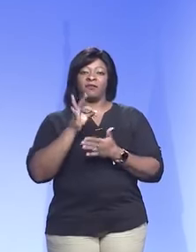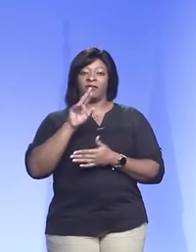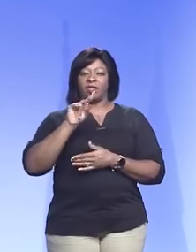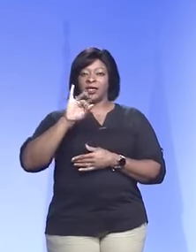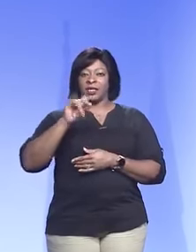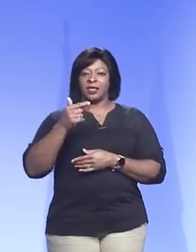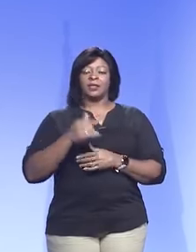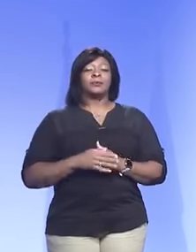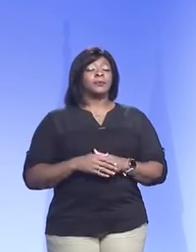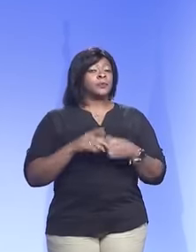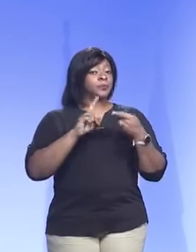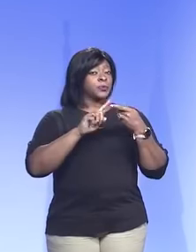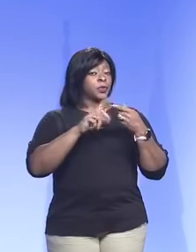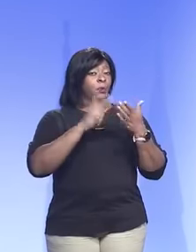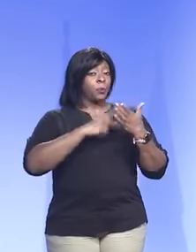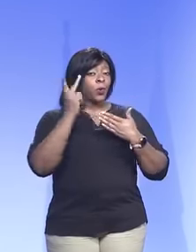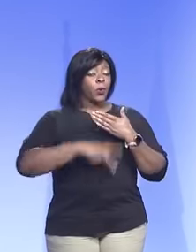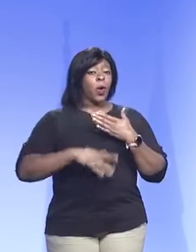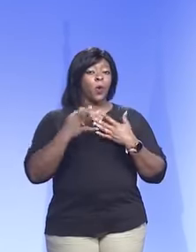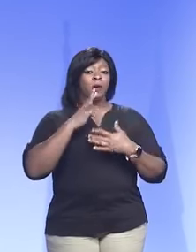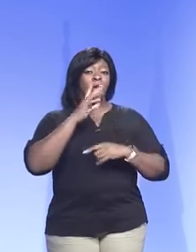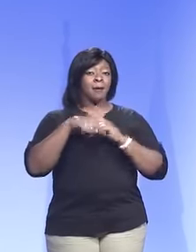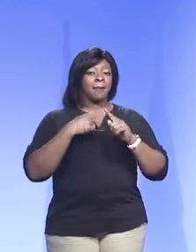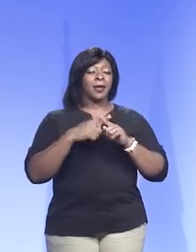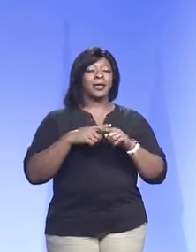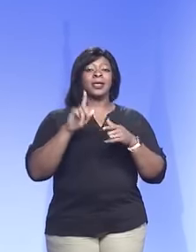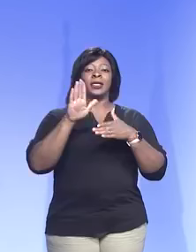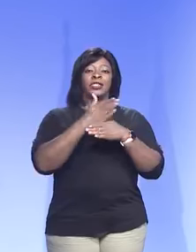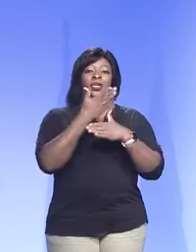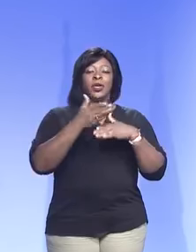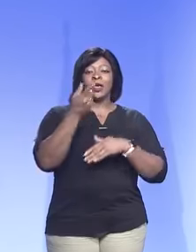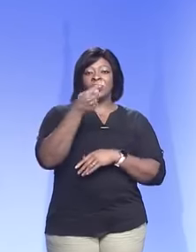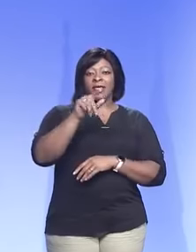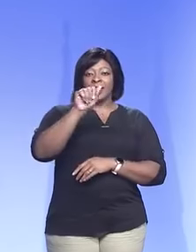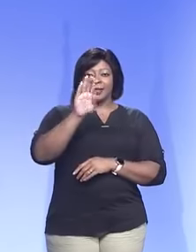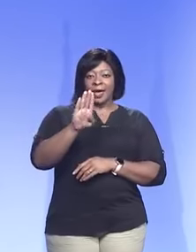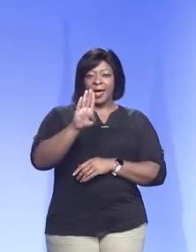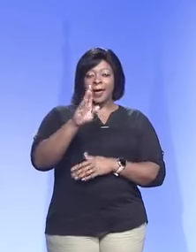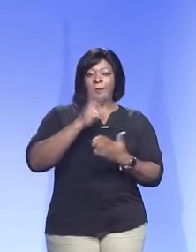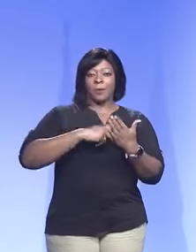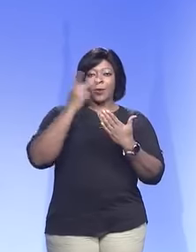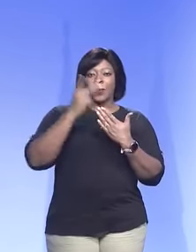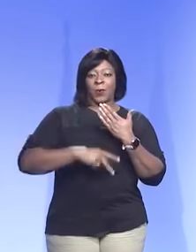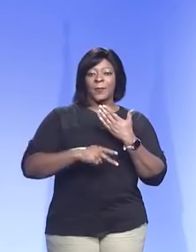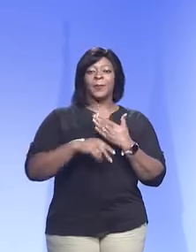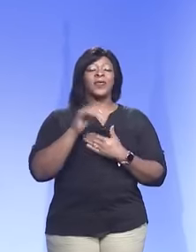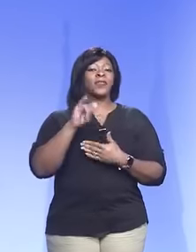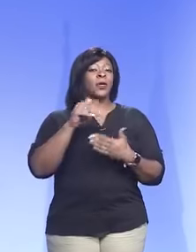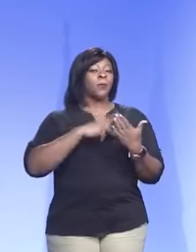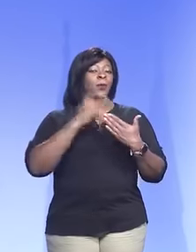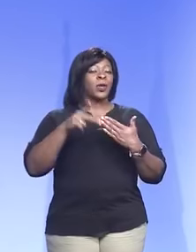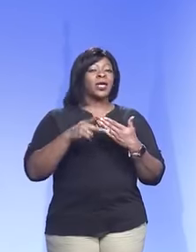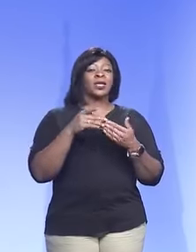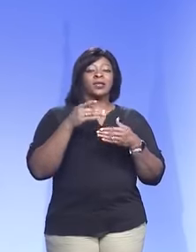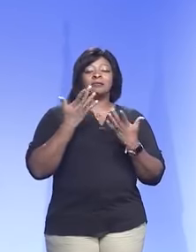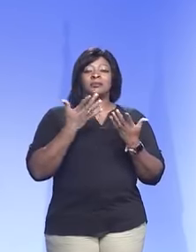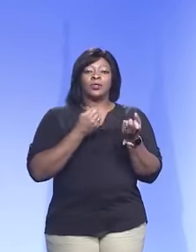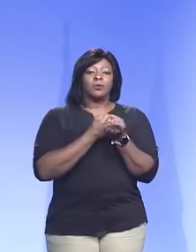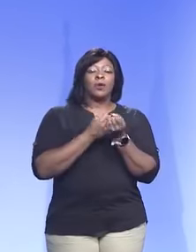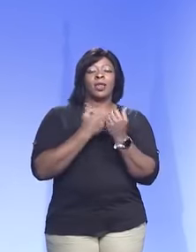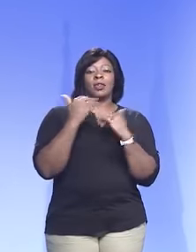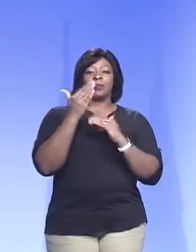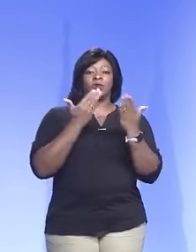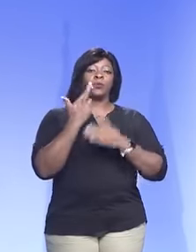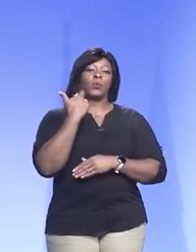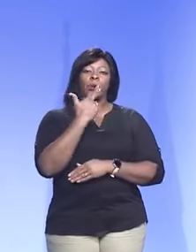first program I want to flag is the Share the Tab program. This is the program to support the limited service